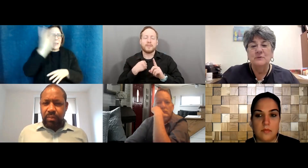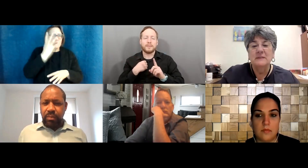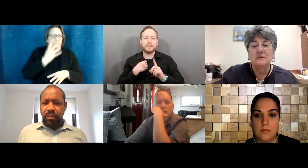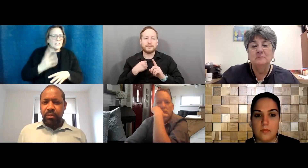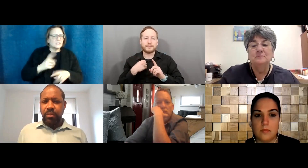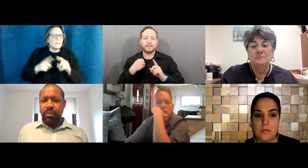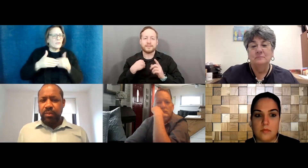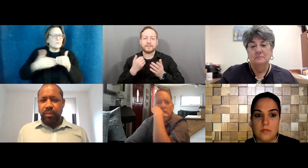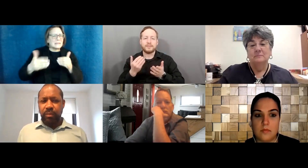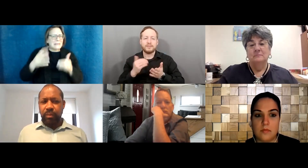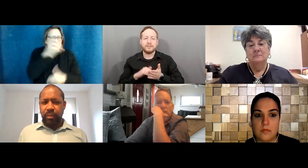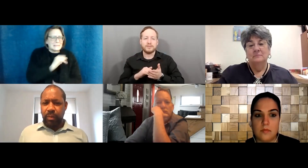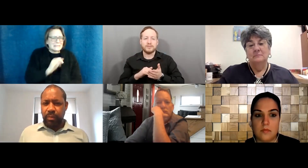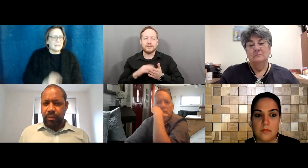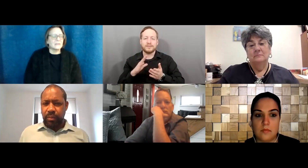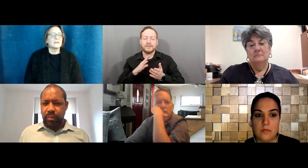what you said.